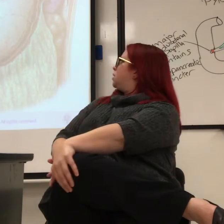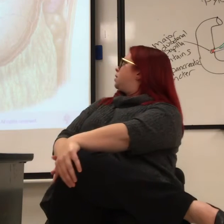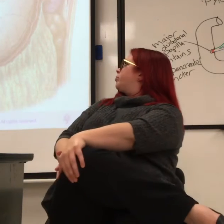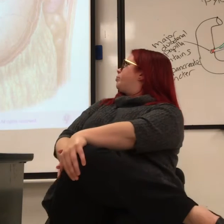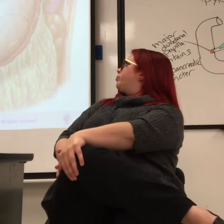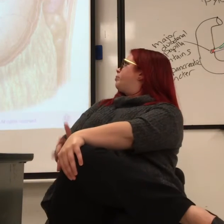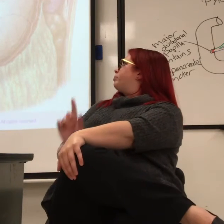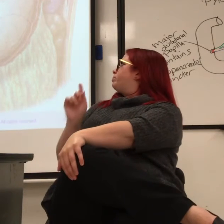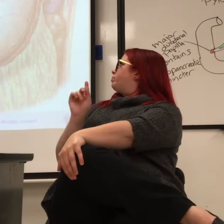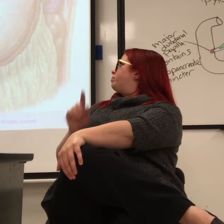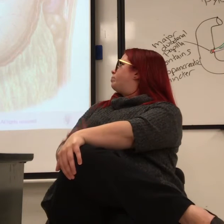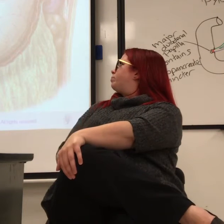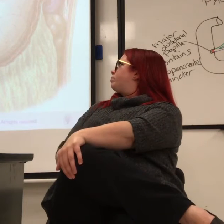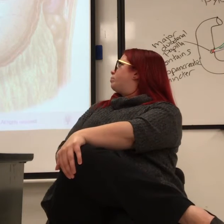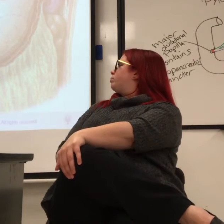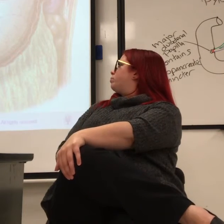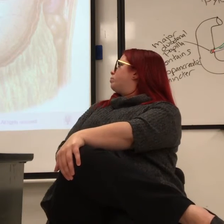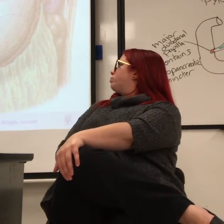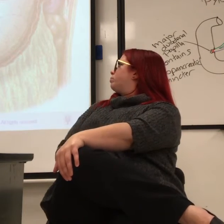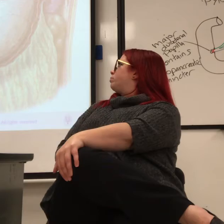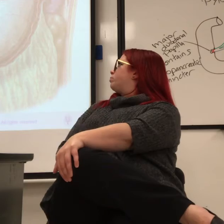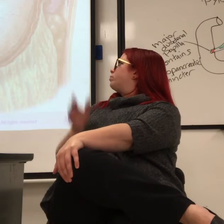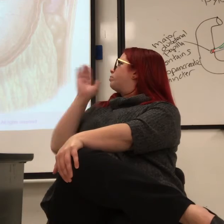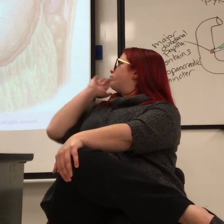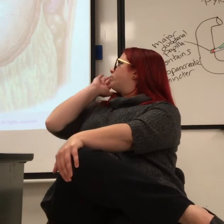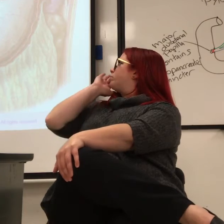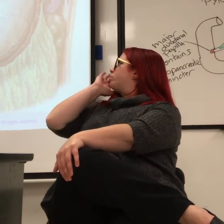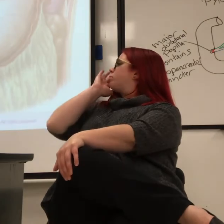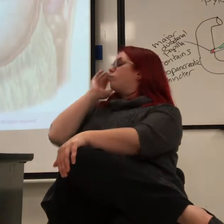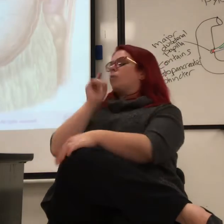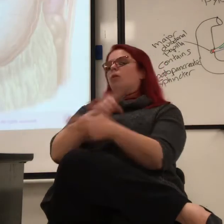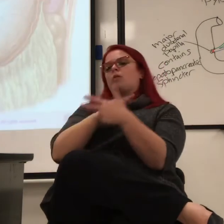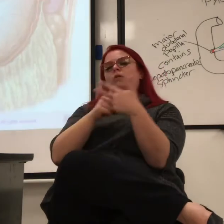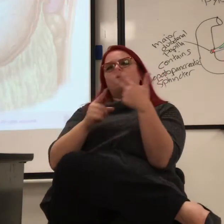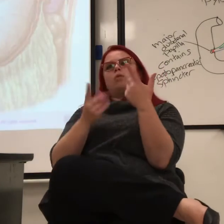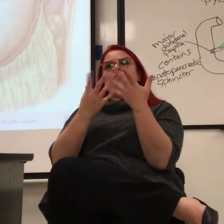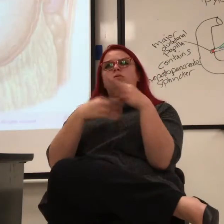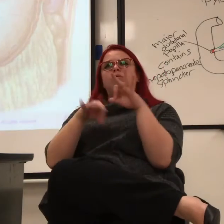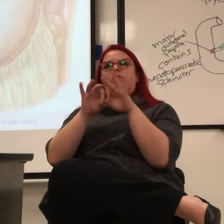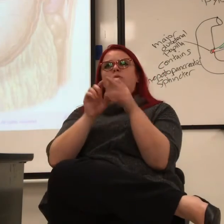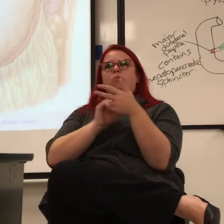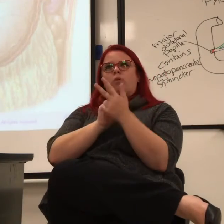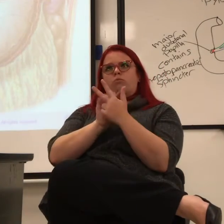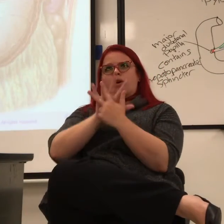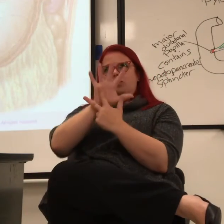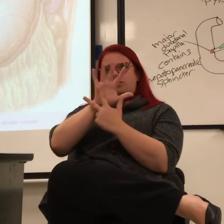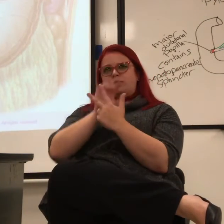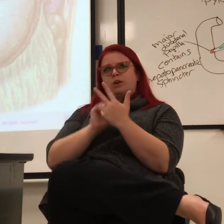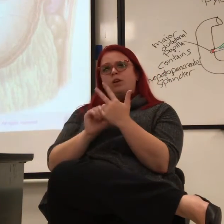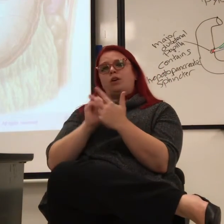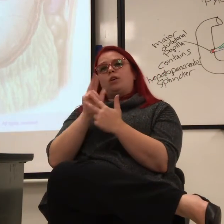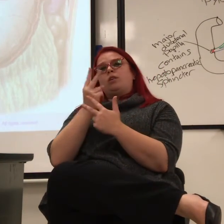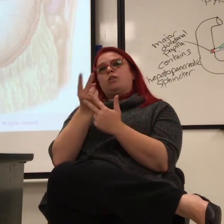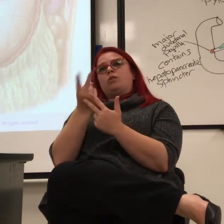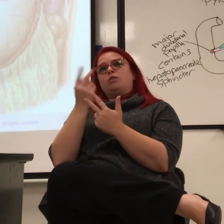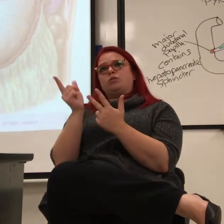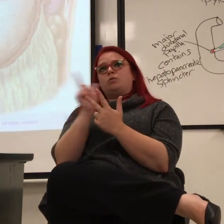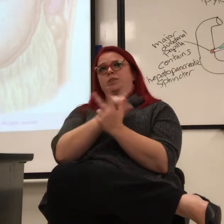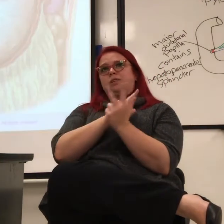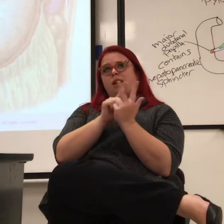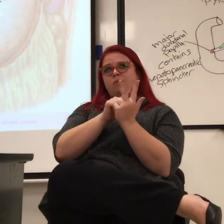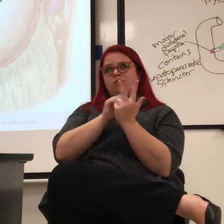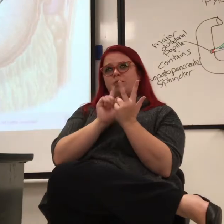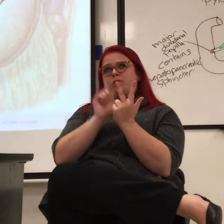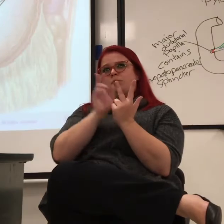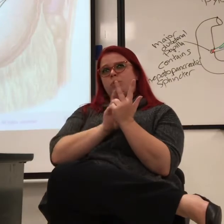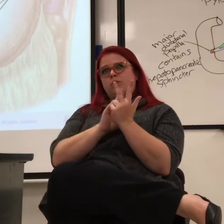All right here is what we're going to look at. So there's three main branches coming off here. Two go to the left, one goes to the right. One